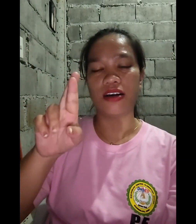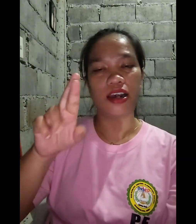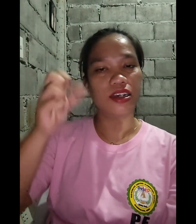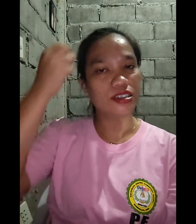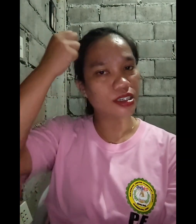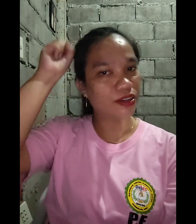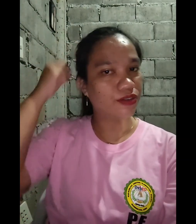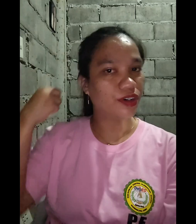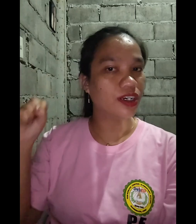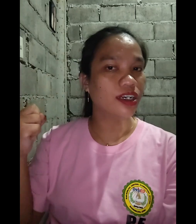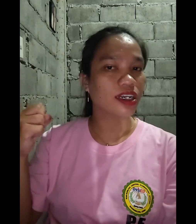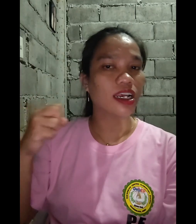S-I-L-V-E-R, silver.